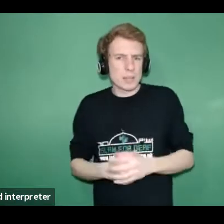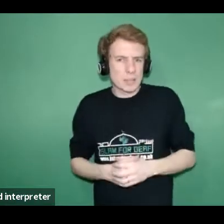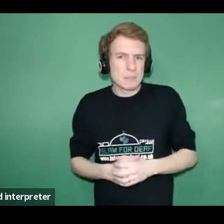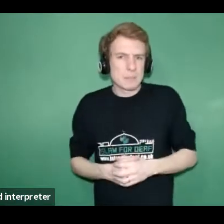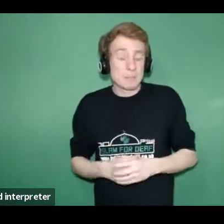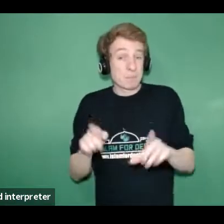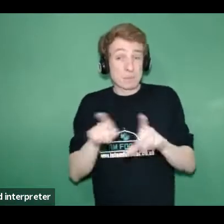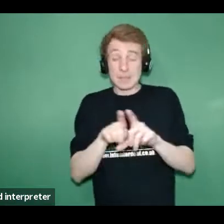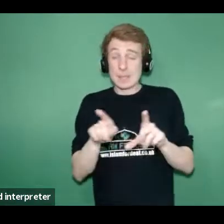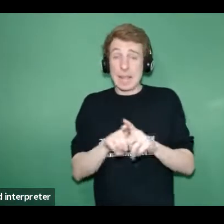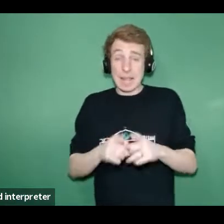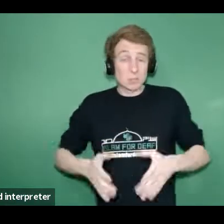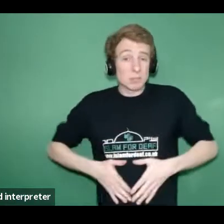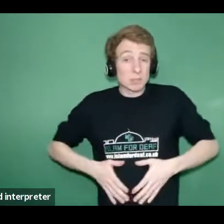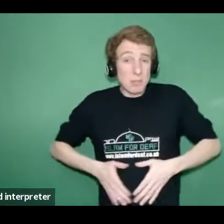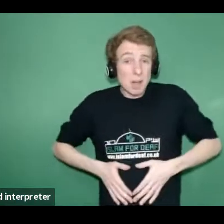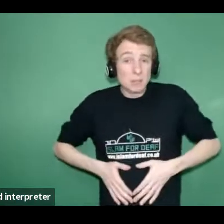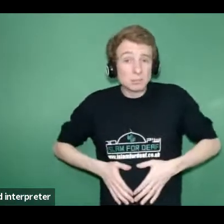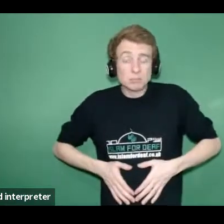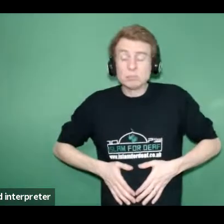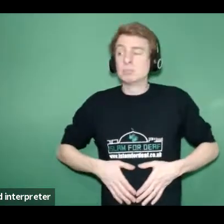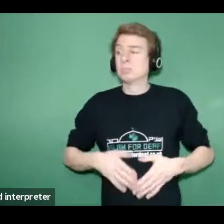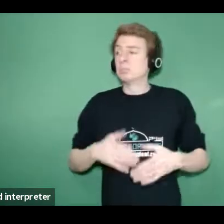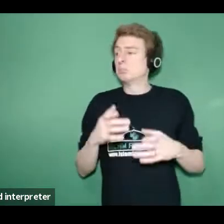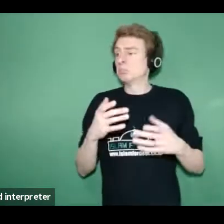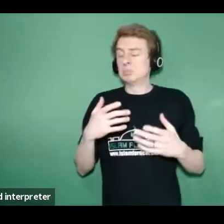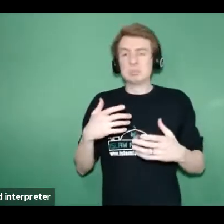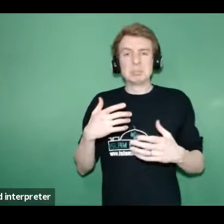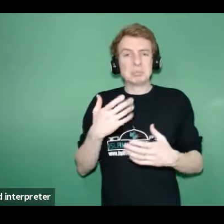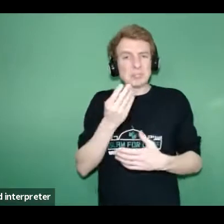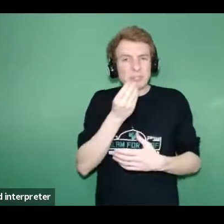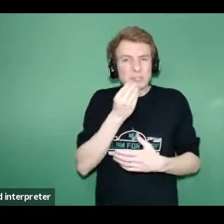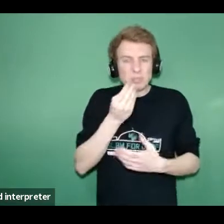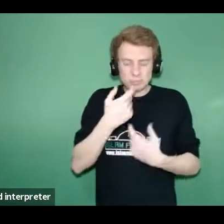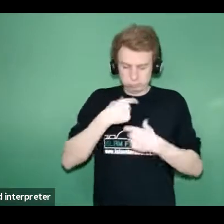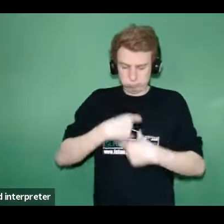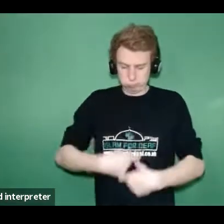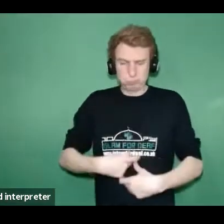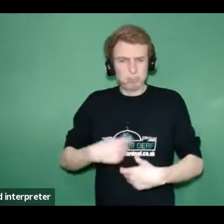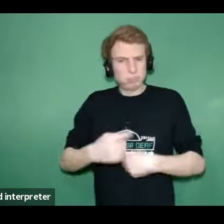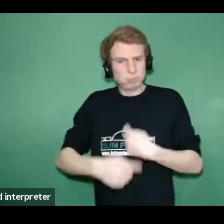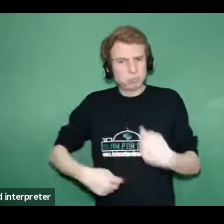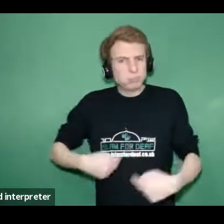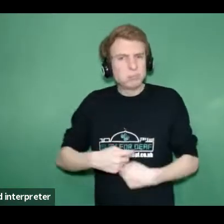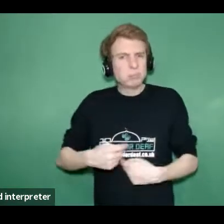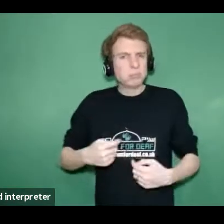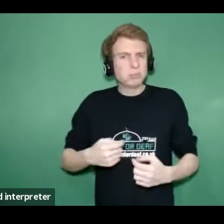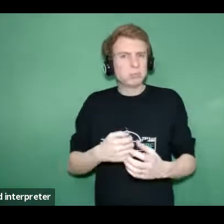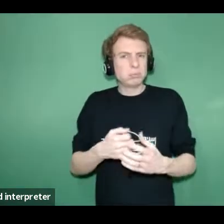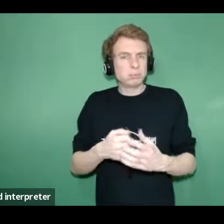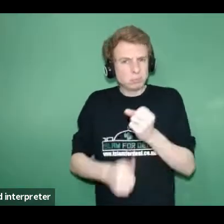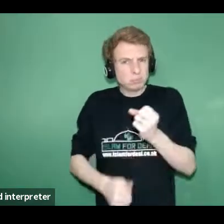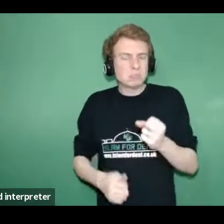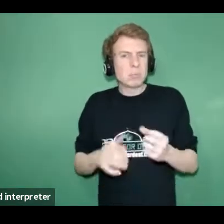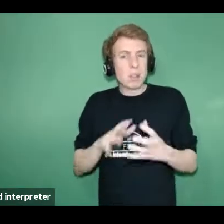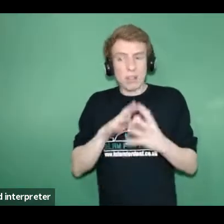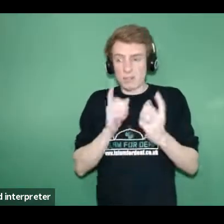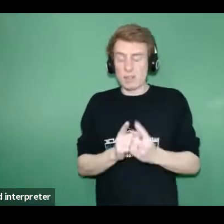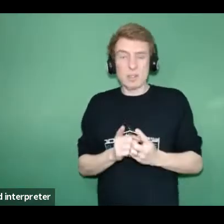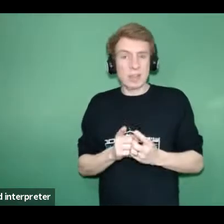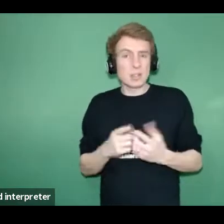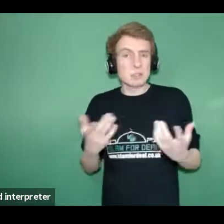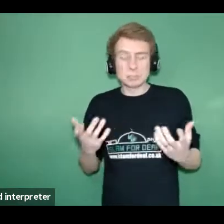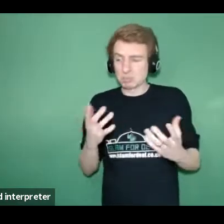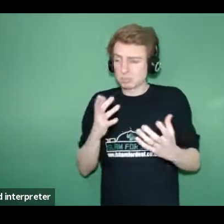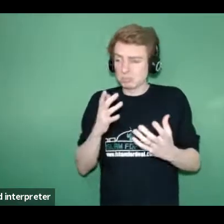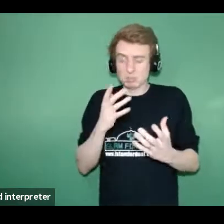the intestines, the digestive system, the internals, they do not accept anything except